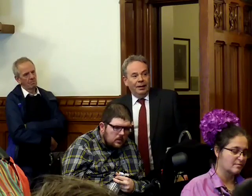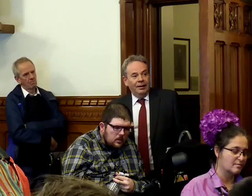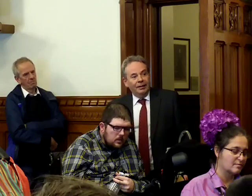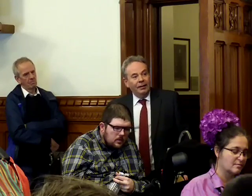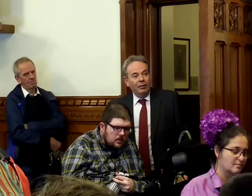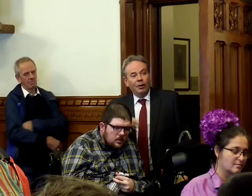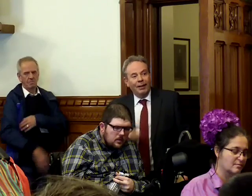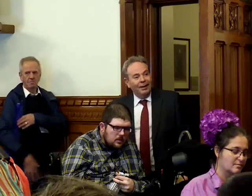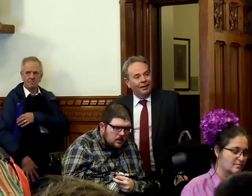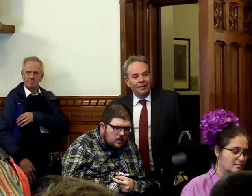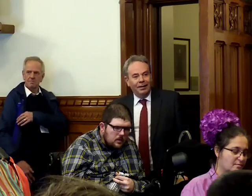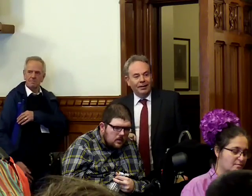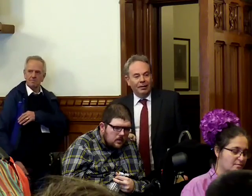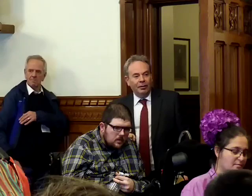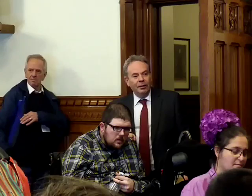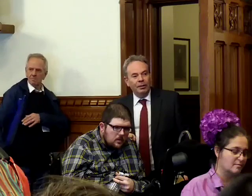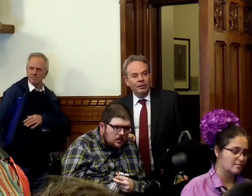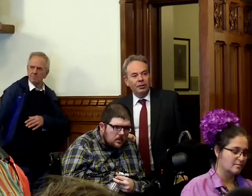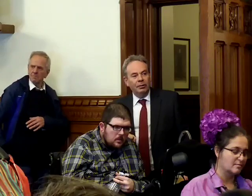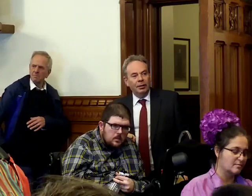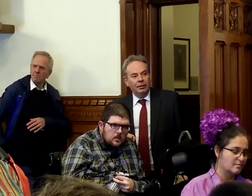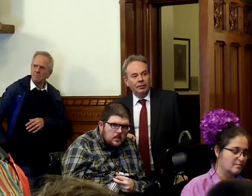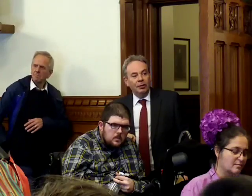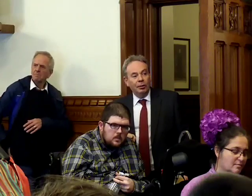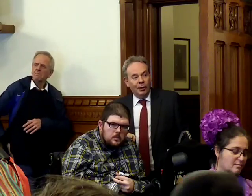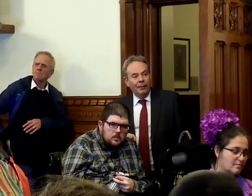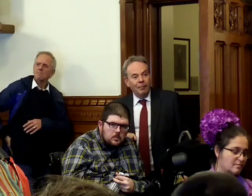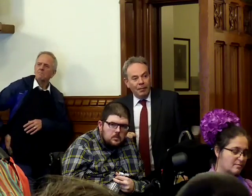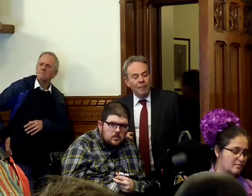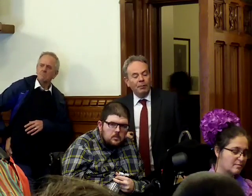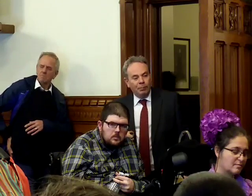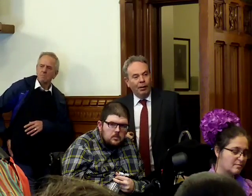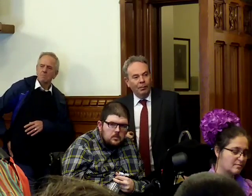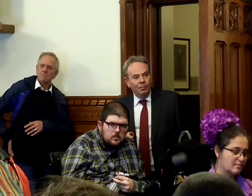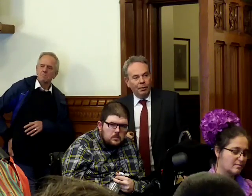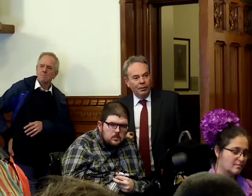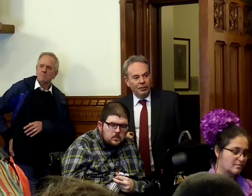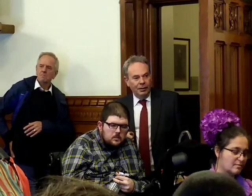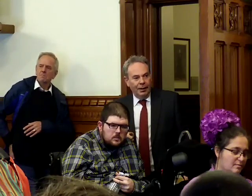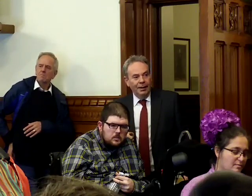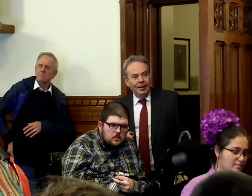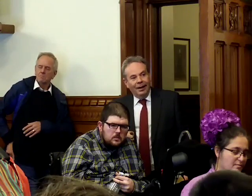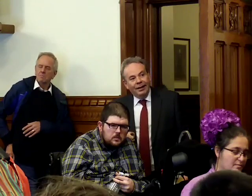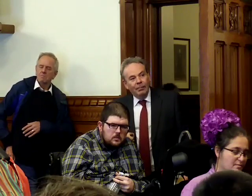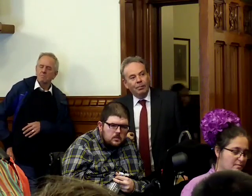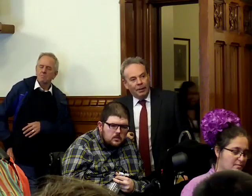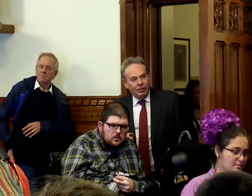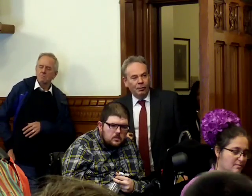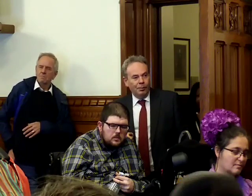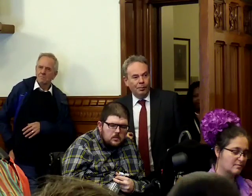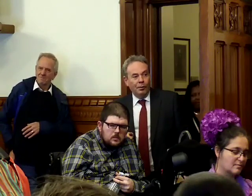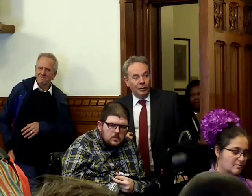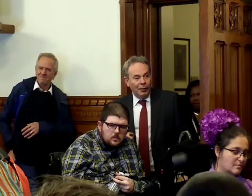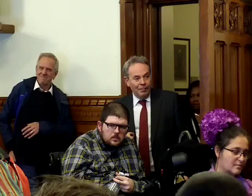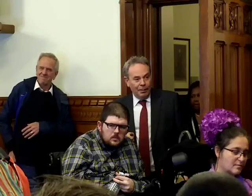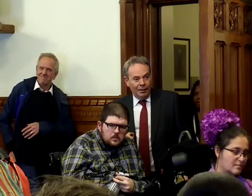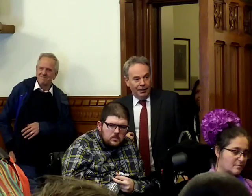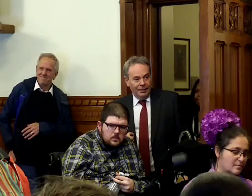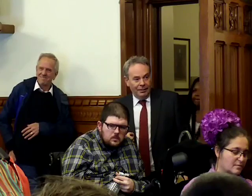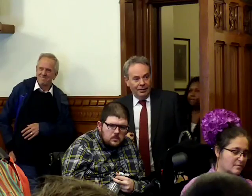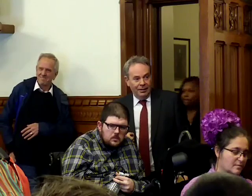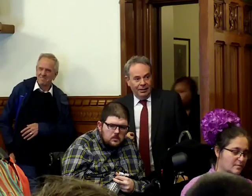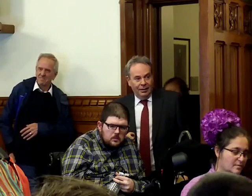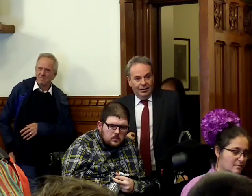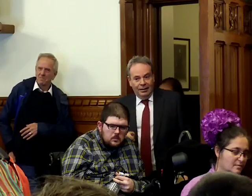important. And I think you've got to make that argument to your Member of Parliament personally and keep the pressure up on your